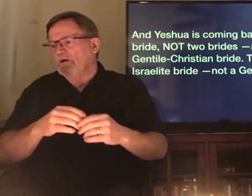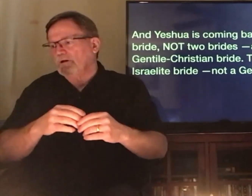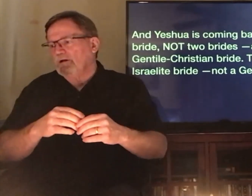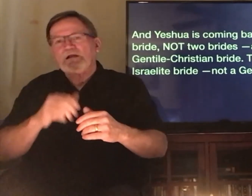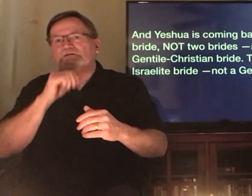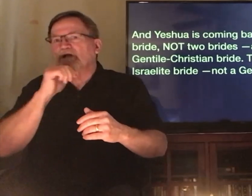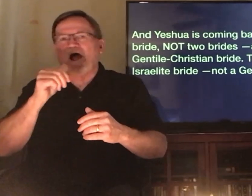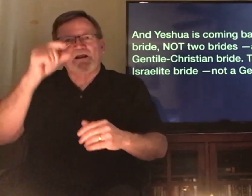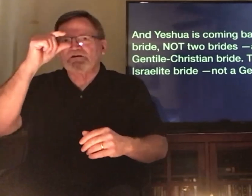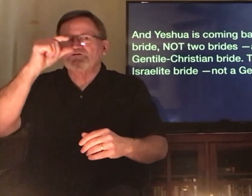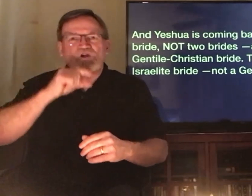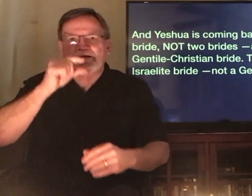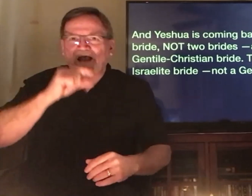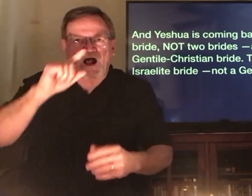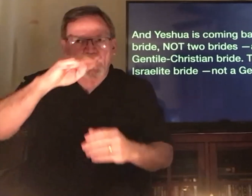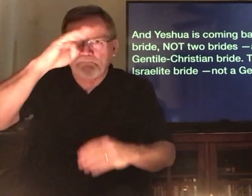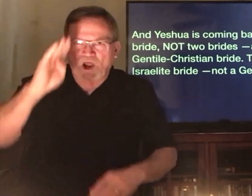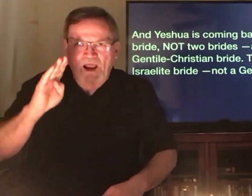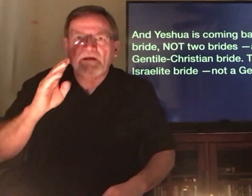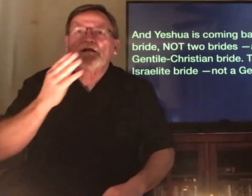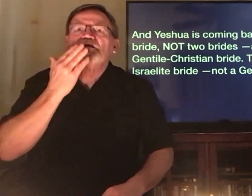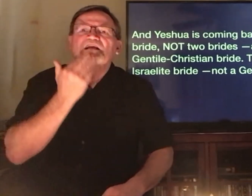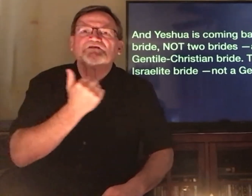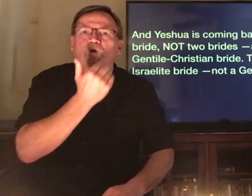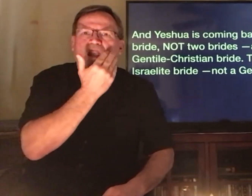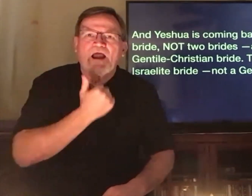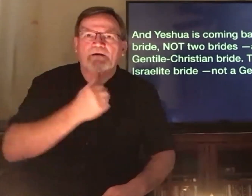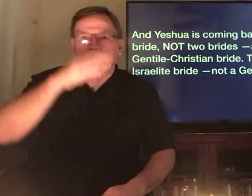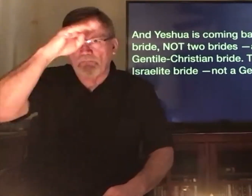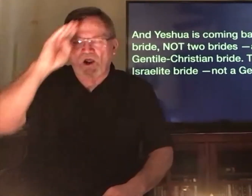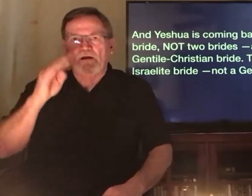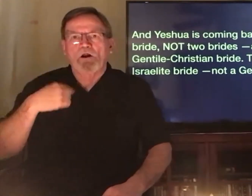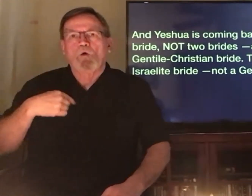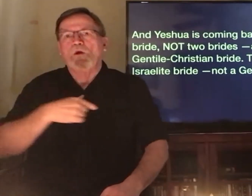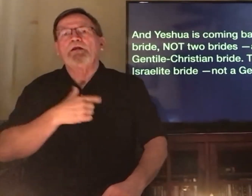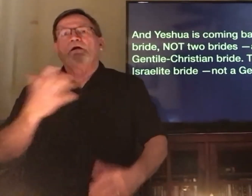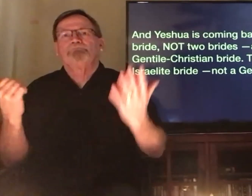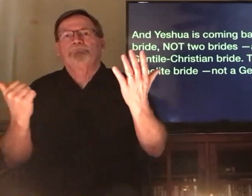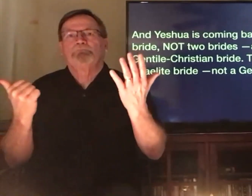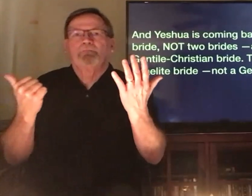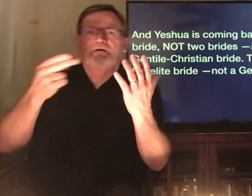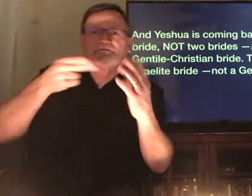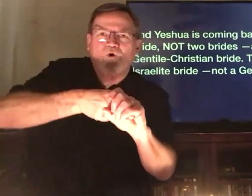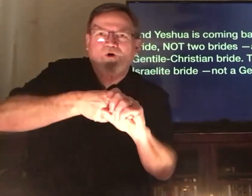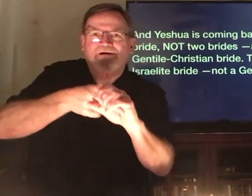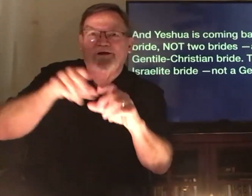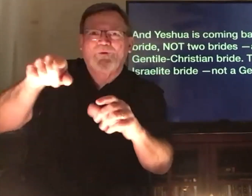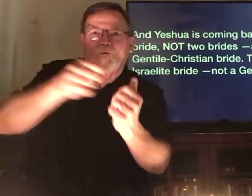Jews. I'm a Gentile. I was born Gentile, still a Gentile. Yes, in the flesh. But in spirit,